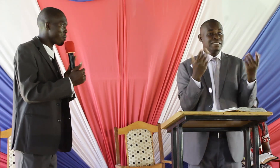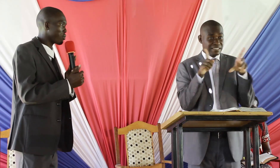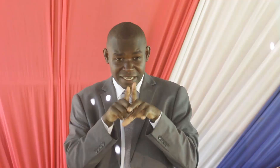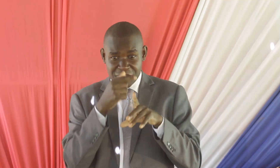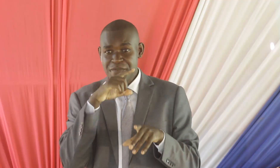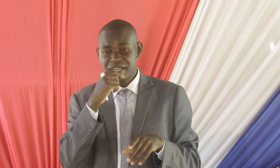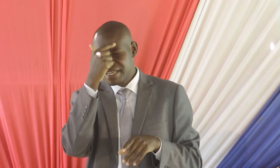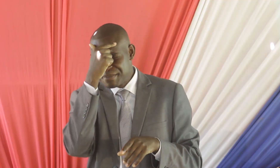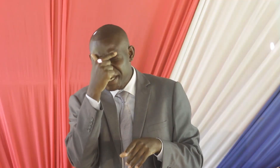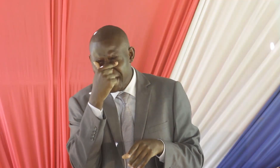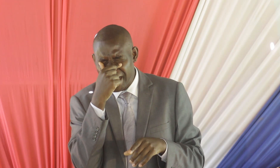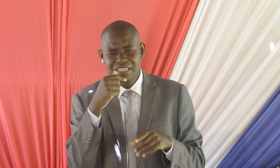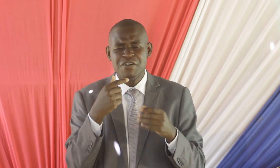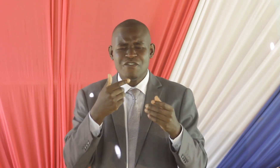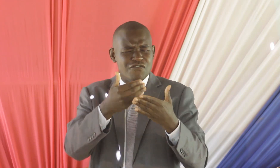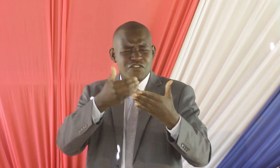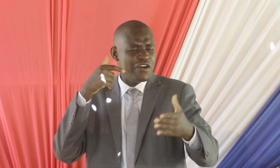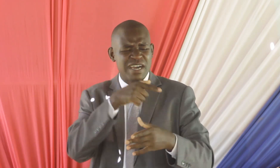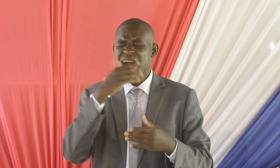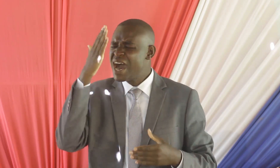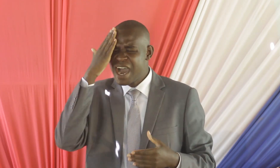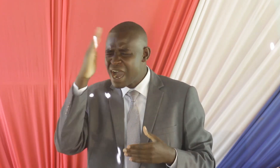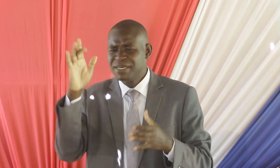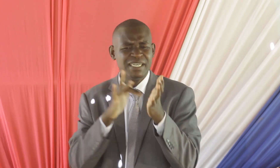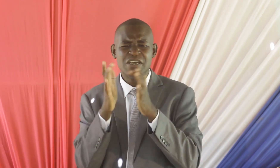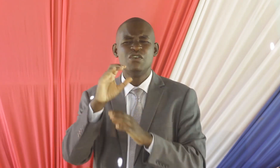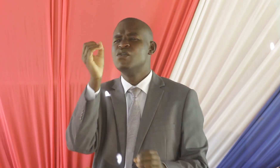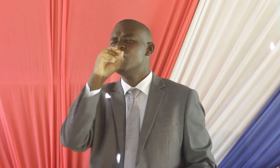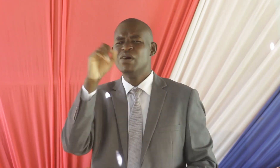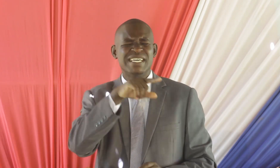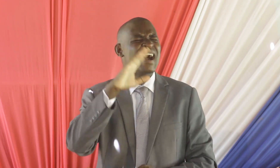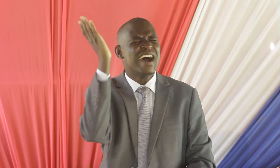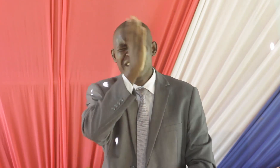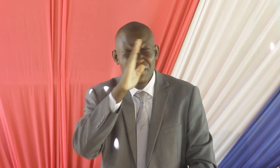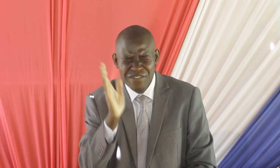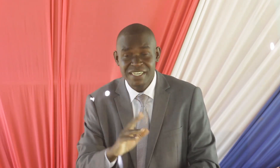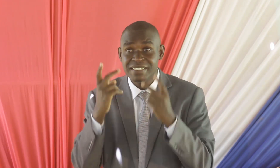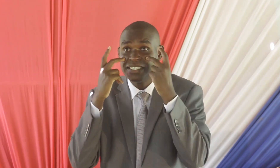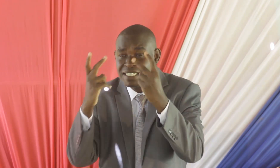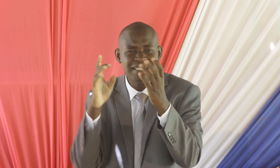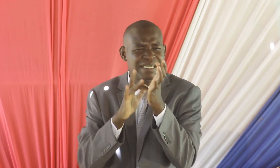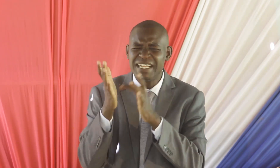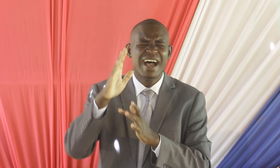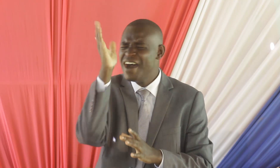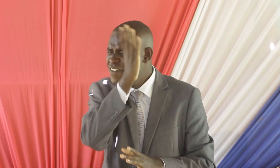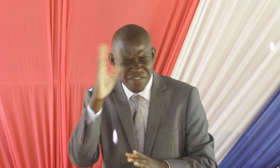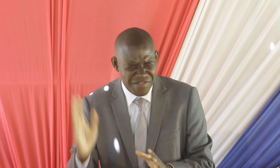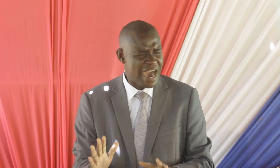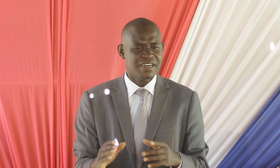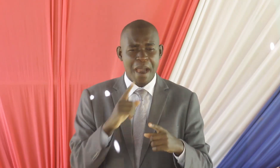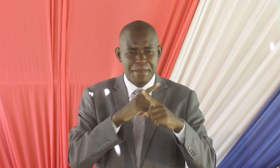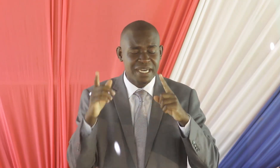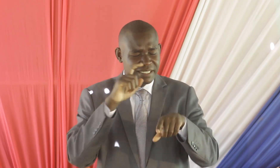correct time that I'm saying from the life history of the deaf person that never